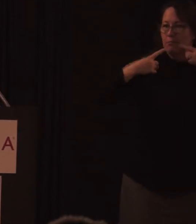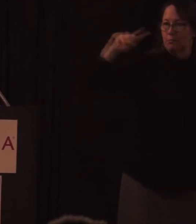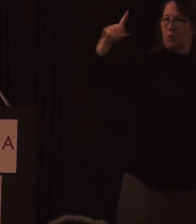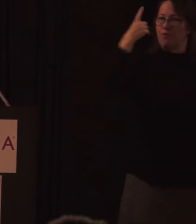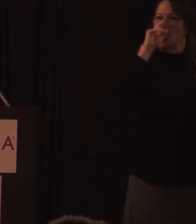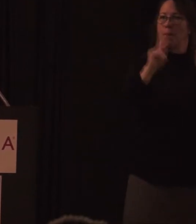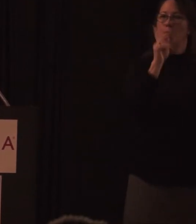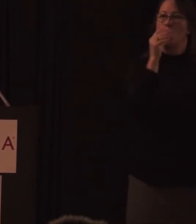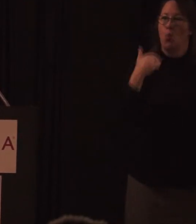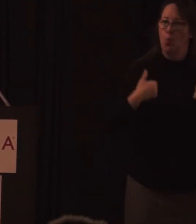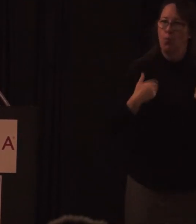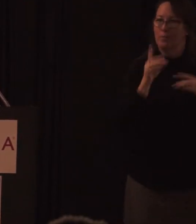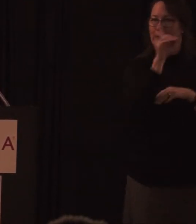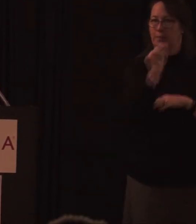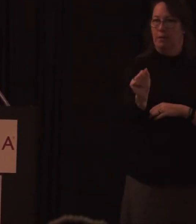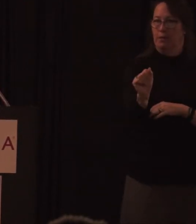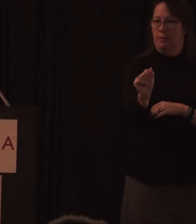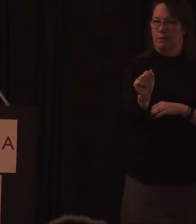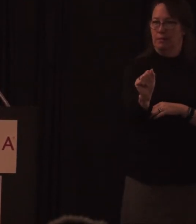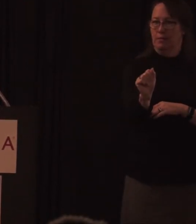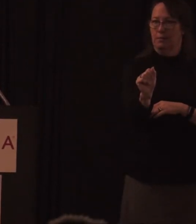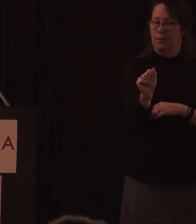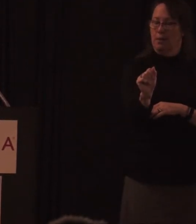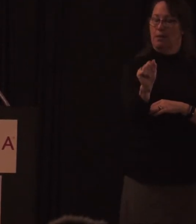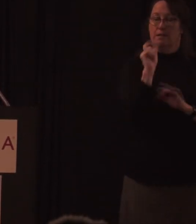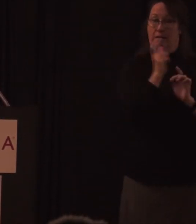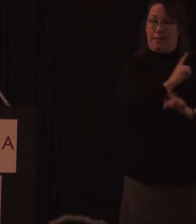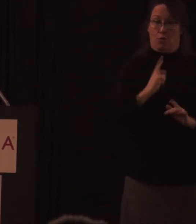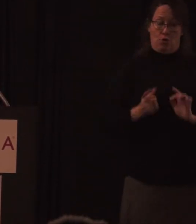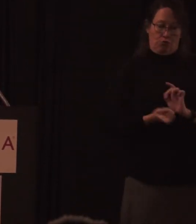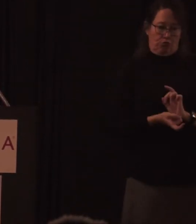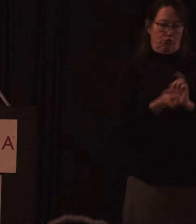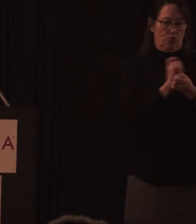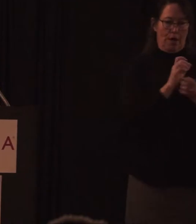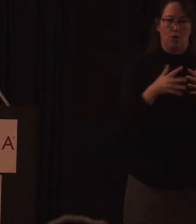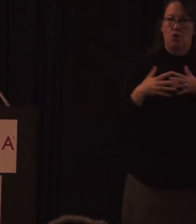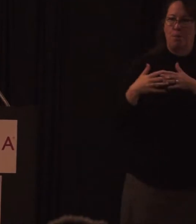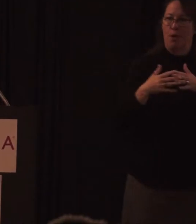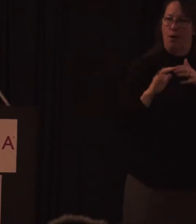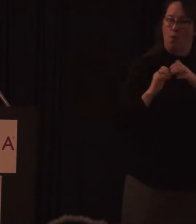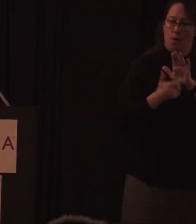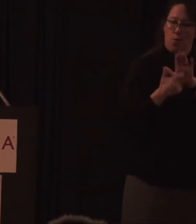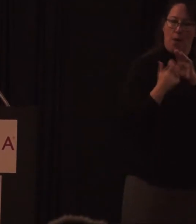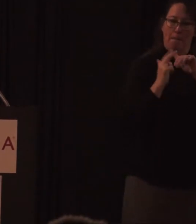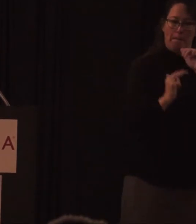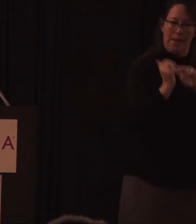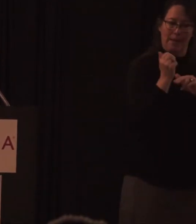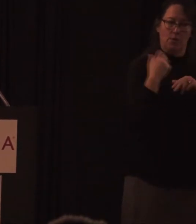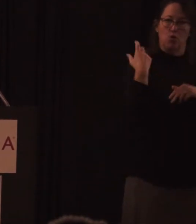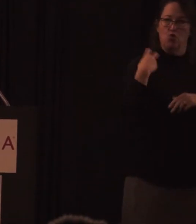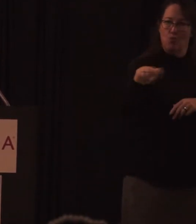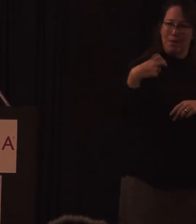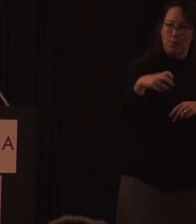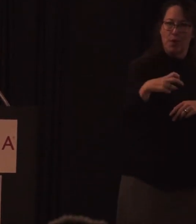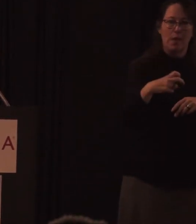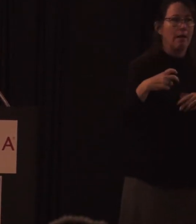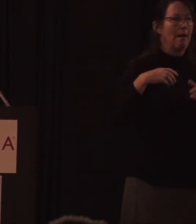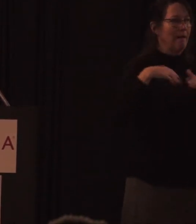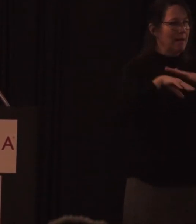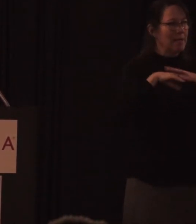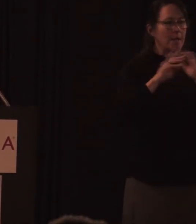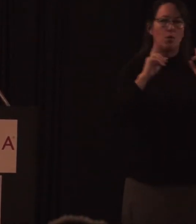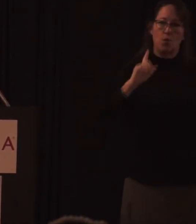Proclamation for People with Disabilities. The legislation changed the landscape of America by requiring buildings and transportation to be